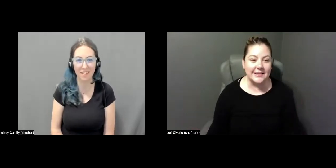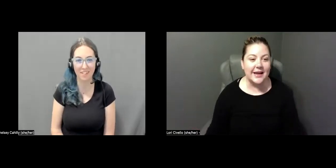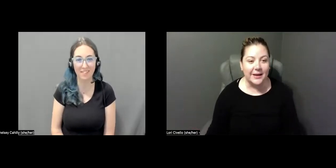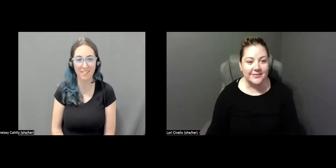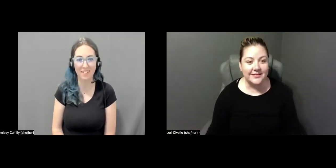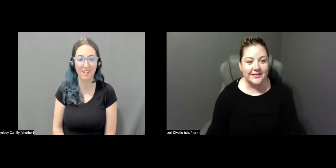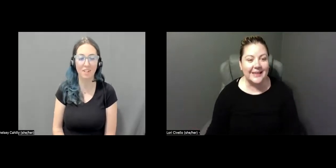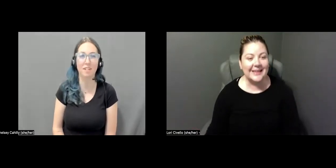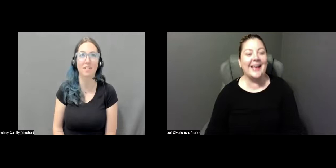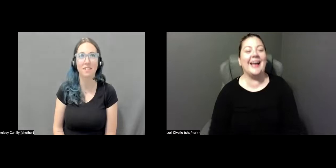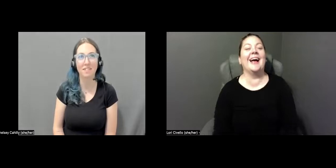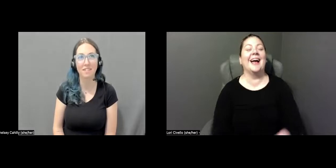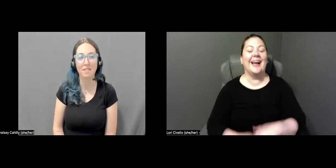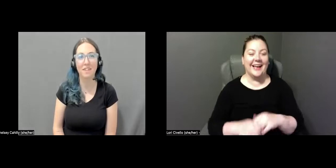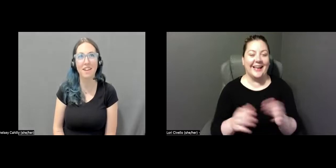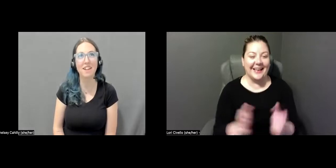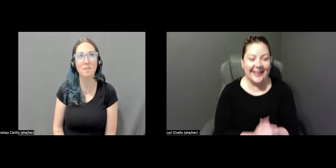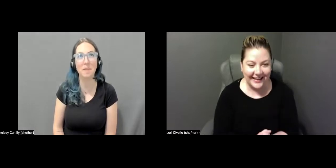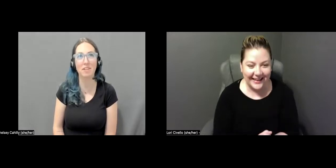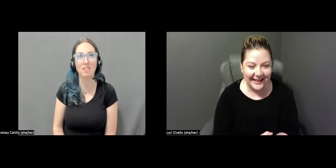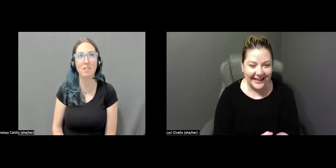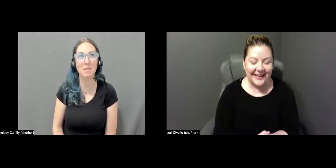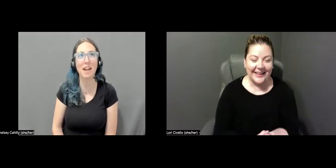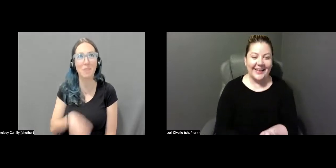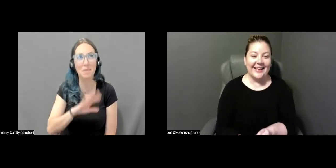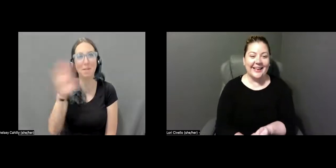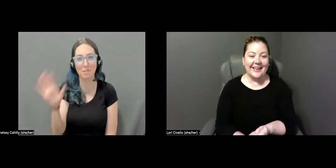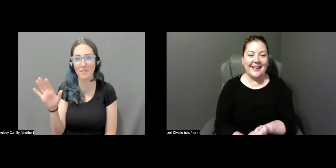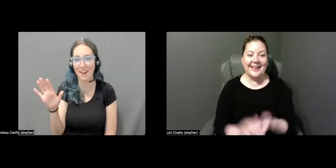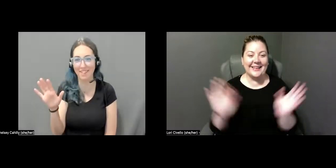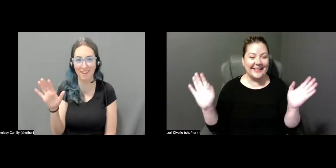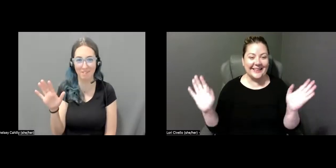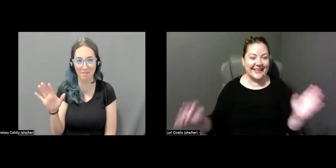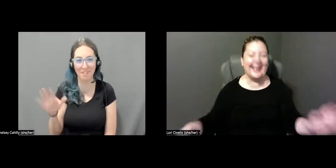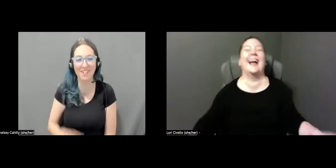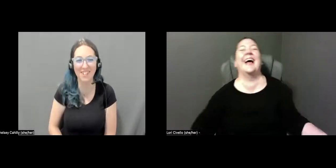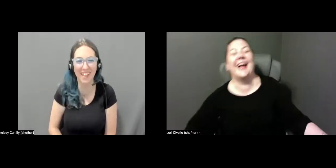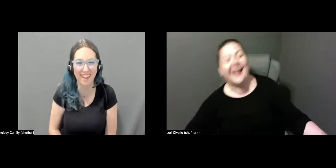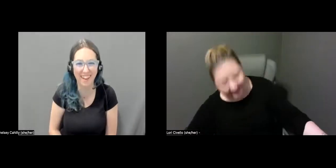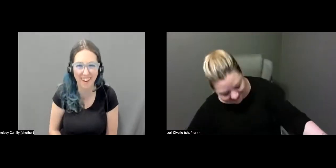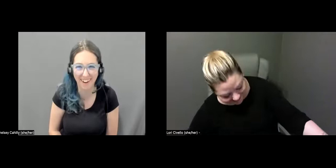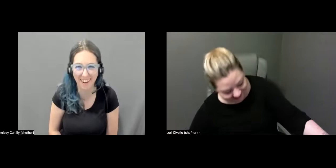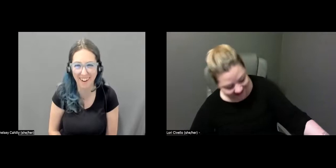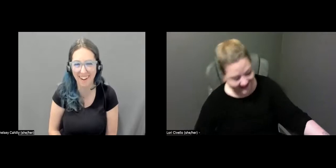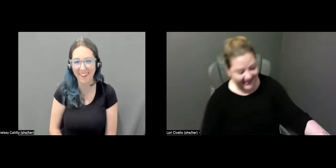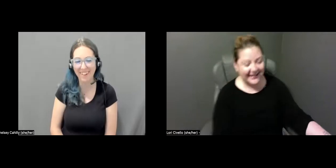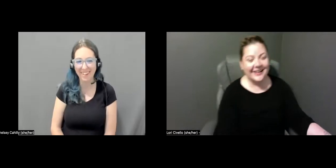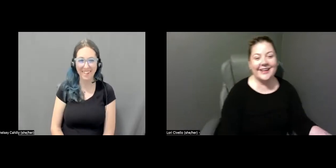has a name. Oh, connection bakers. No one would ever be able to find us on Google.